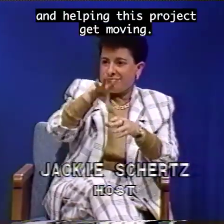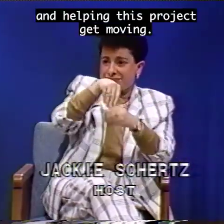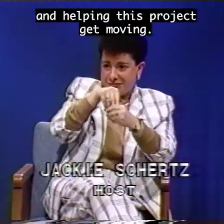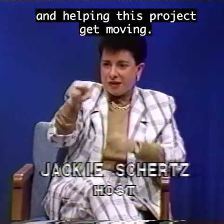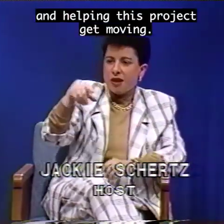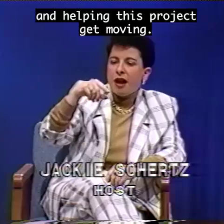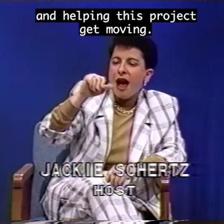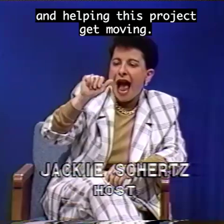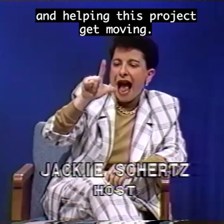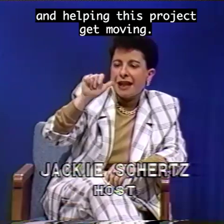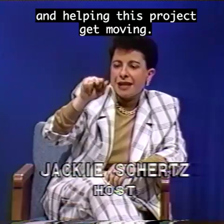project get moving.